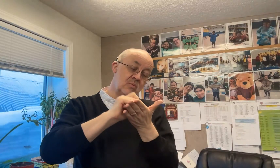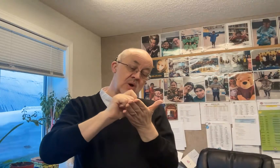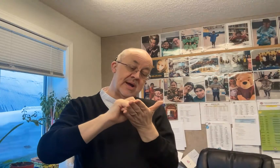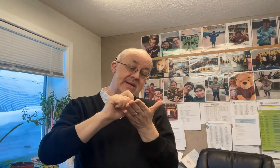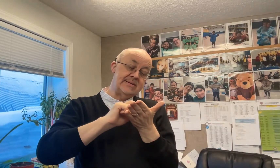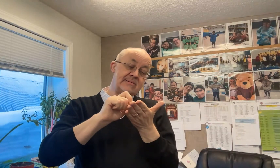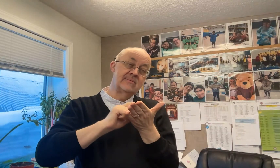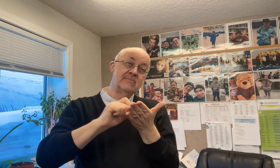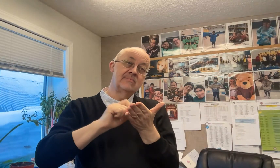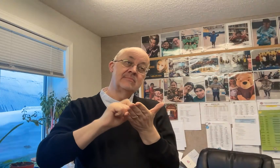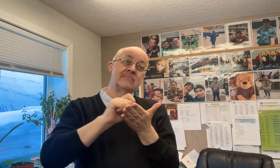right,